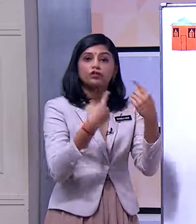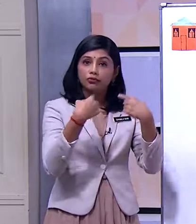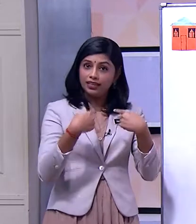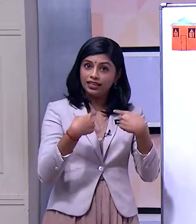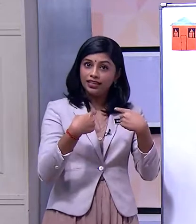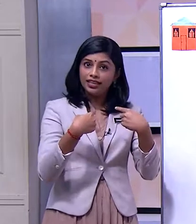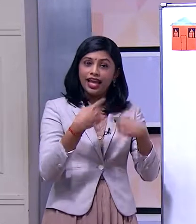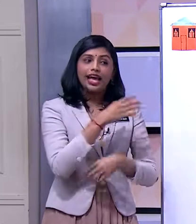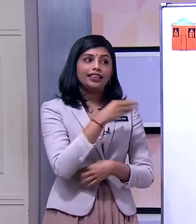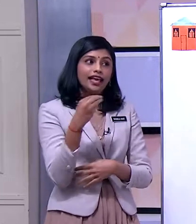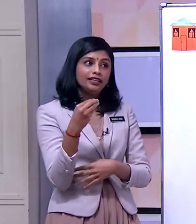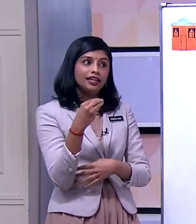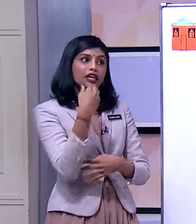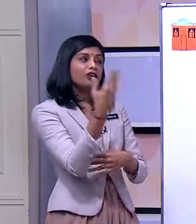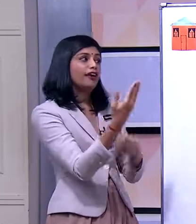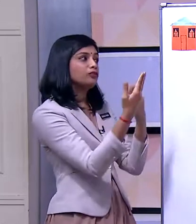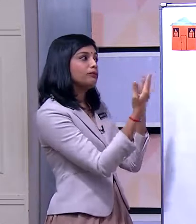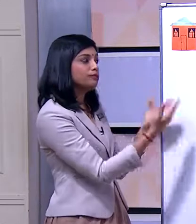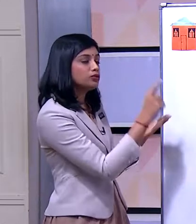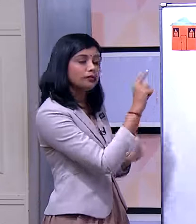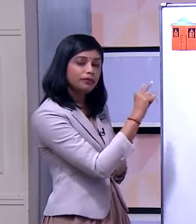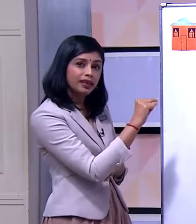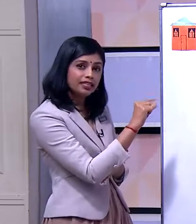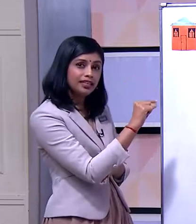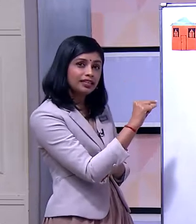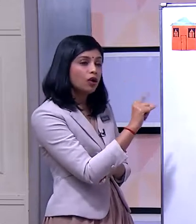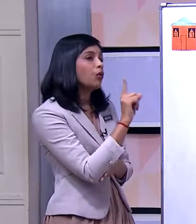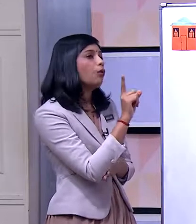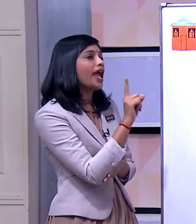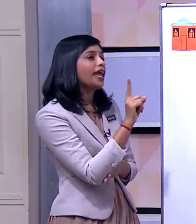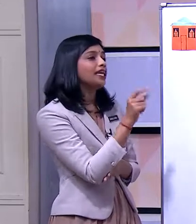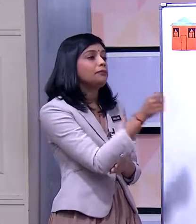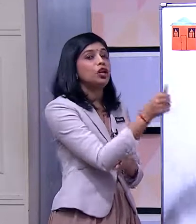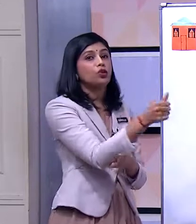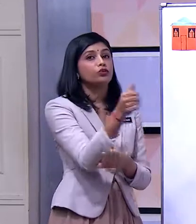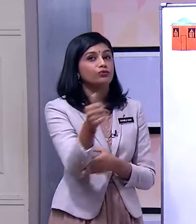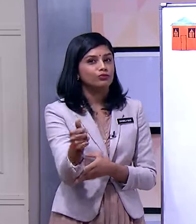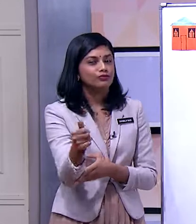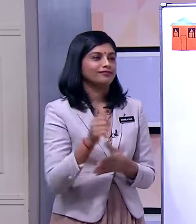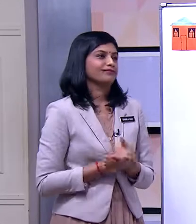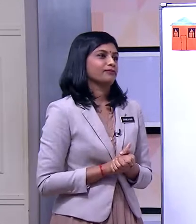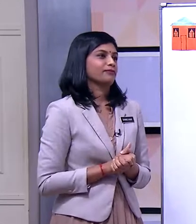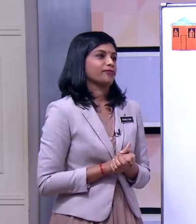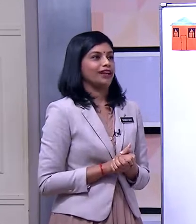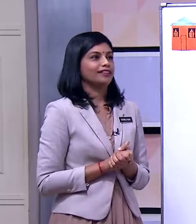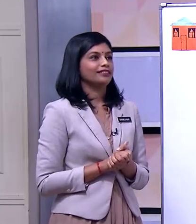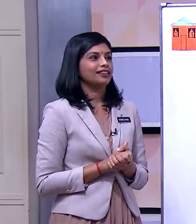to me. And then you have to paste it where it belongs to. Okay. All right. Can we